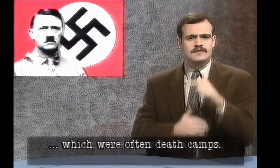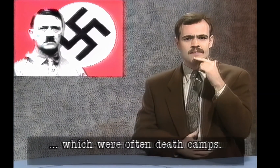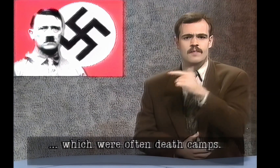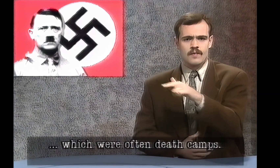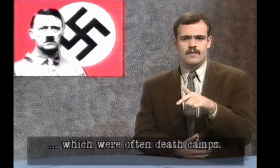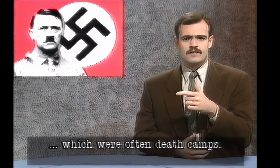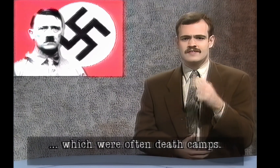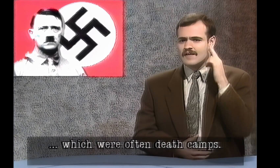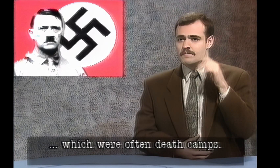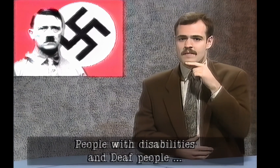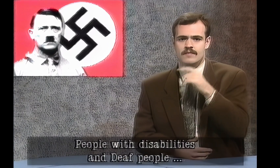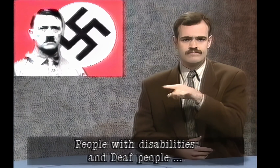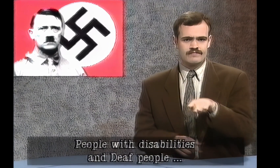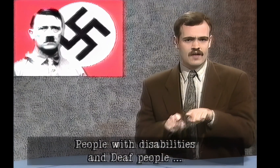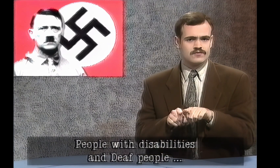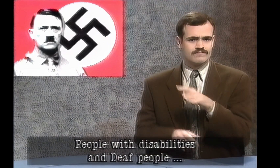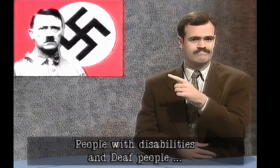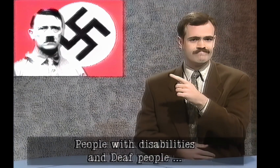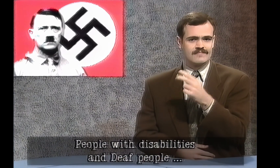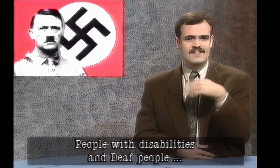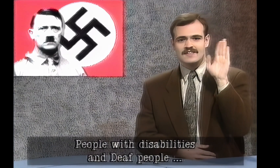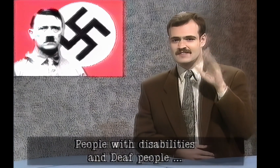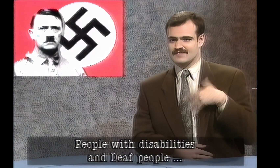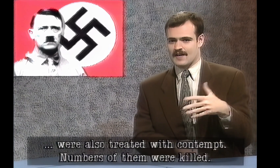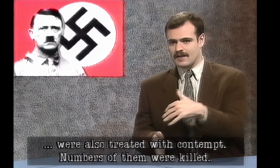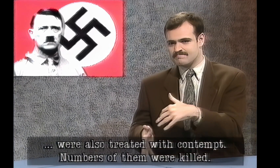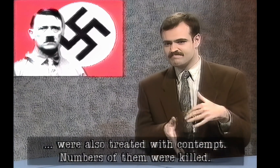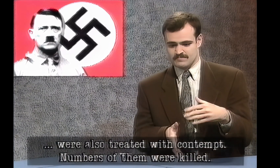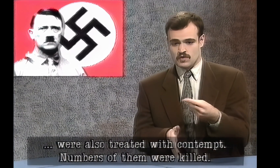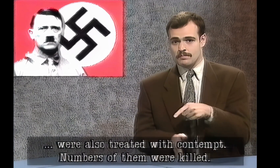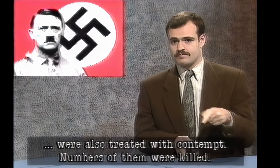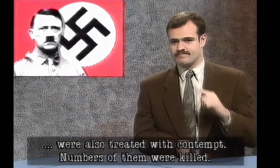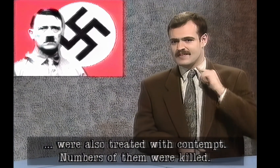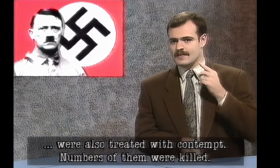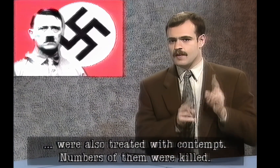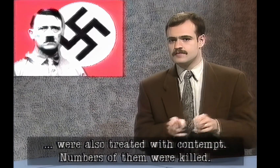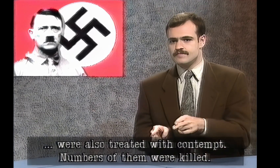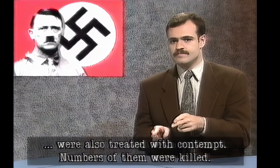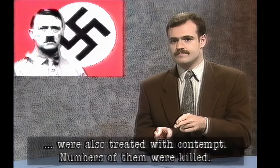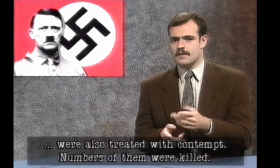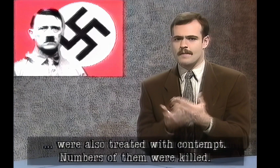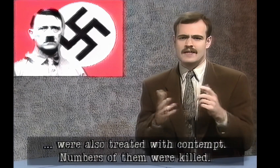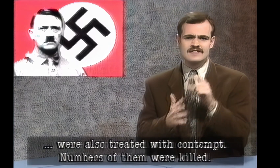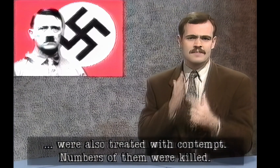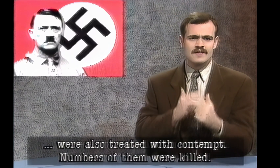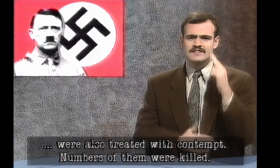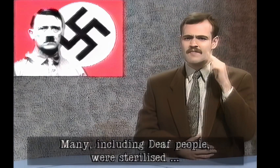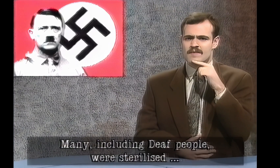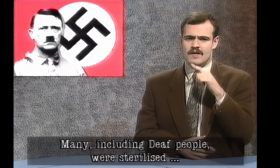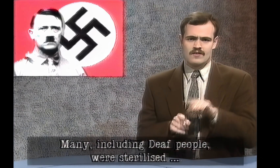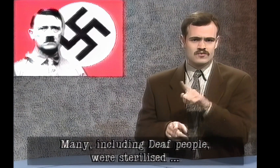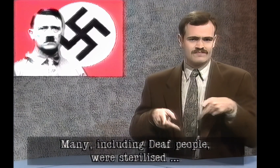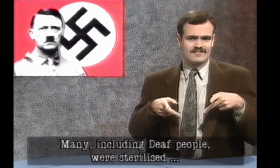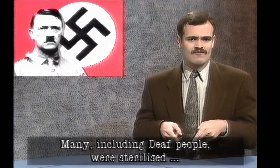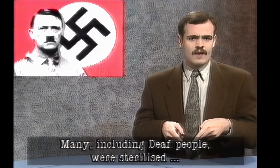often death camps. People with disabilities and deaf people were also treated with contempt. Numbers of them were killed, and